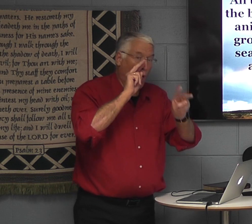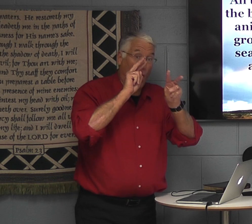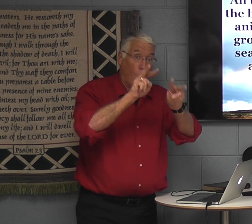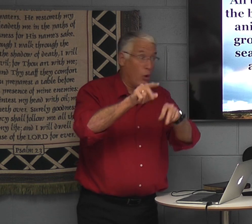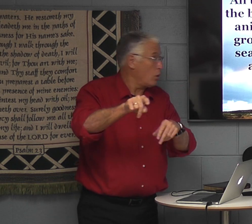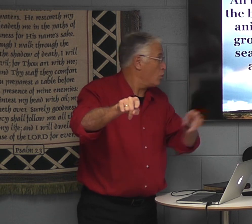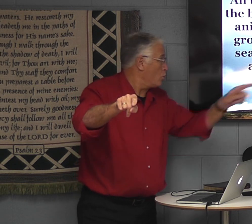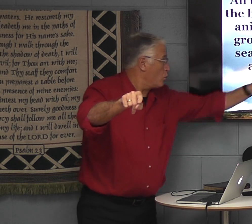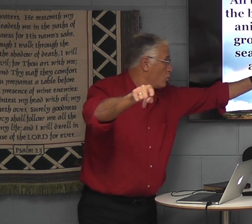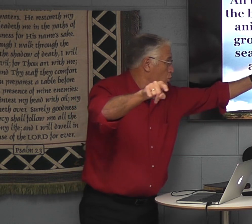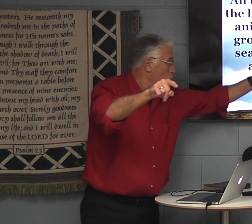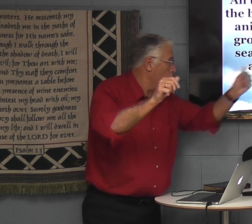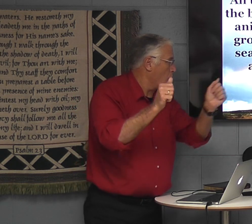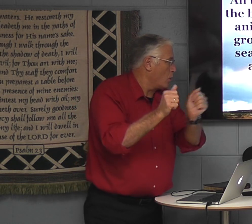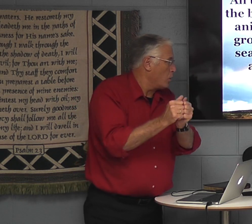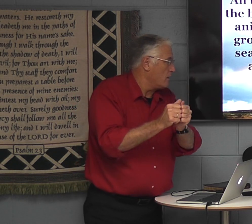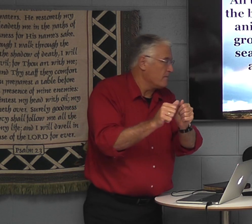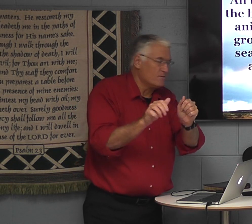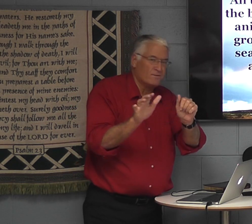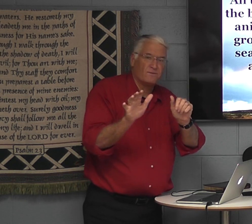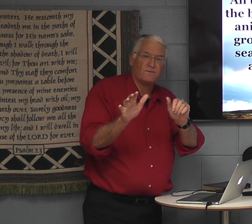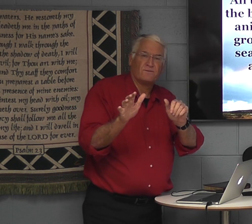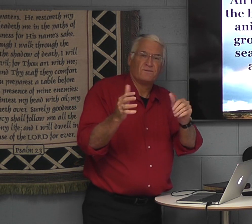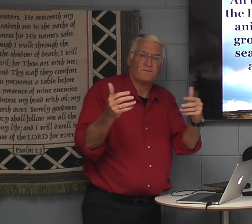sea will look on you with fear